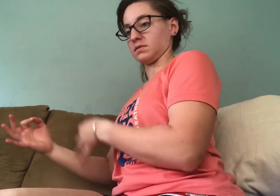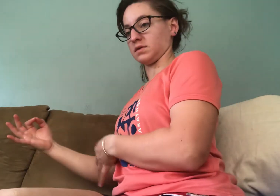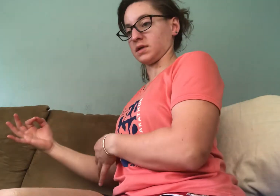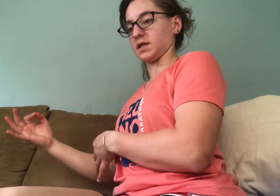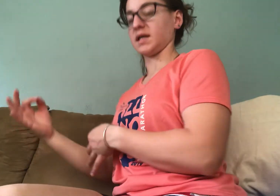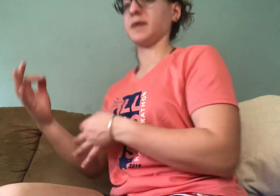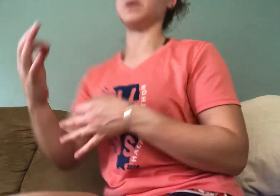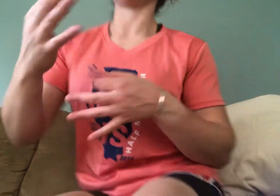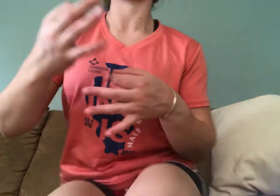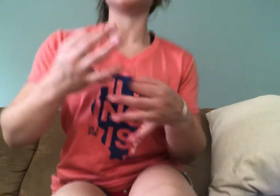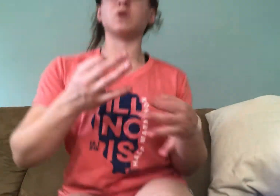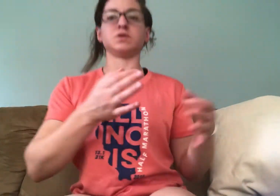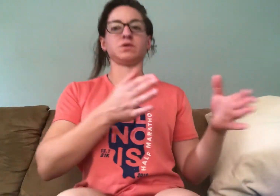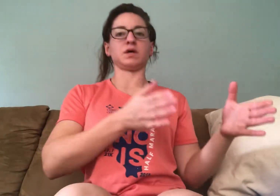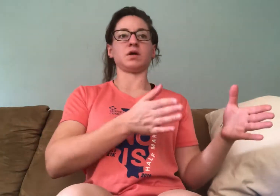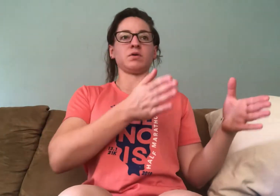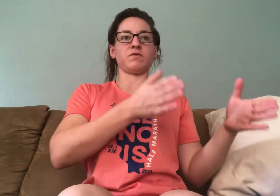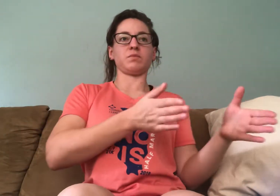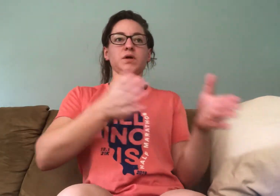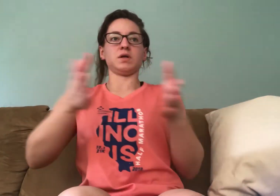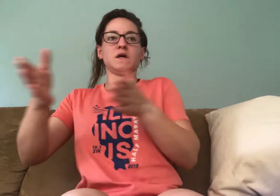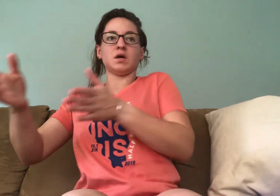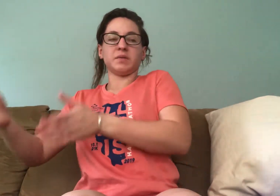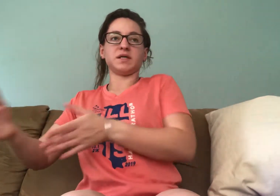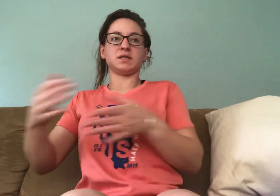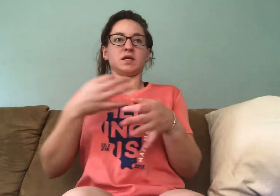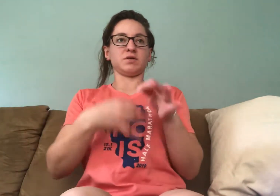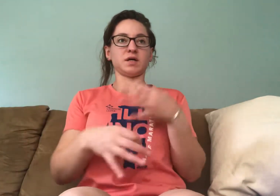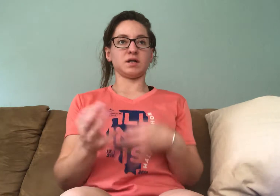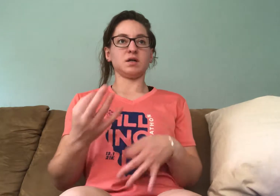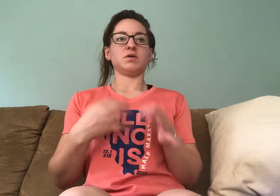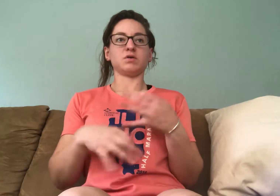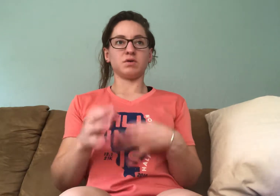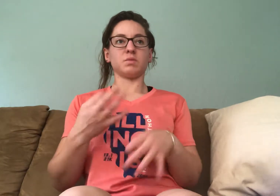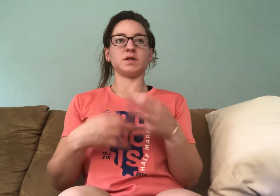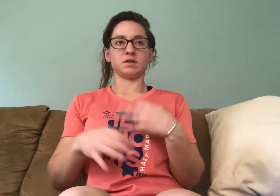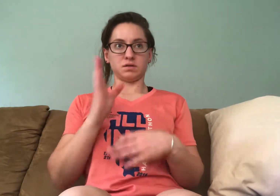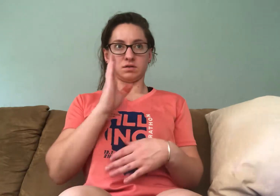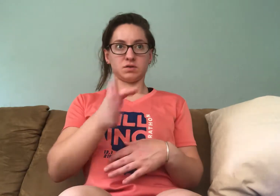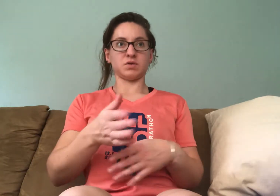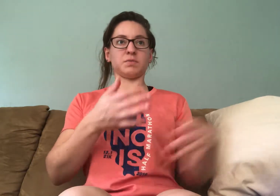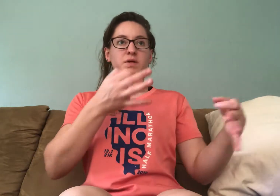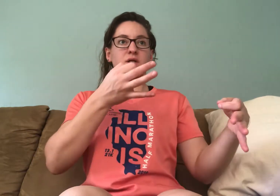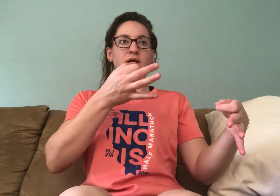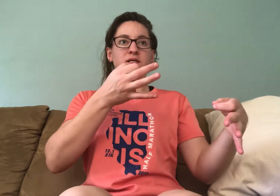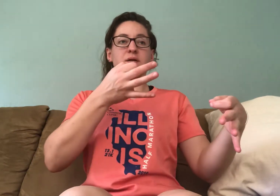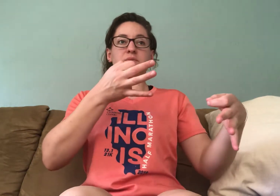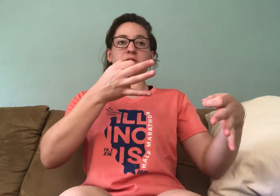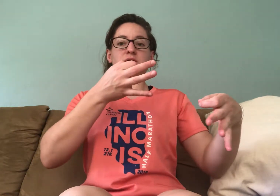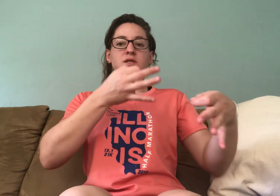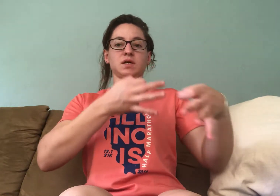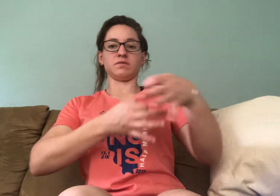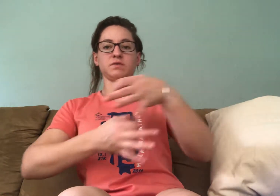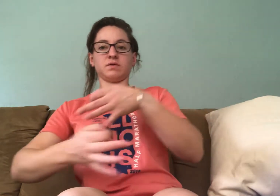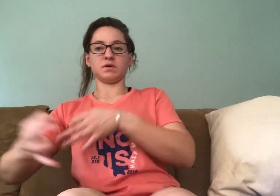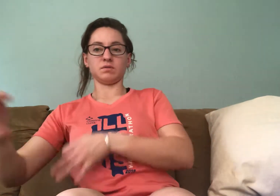A lot of times there's this also kind of going from one place to the other. Not, you can go in one straight, but a lot of times it's kind of